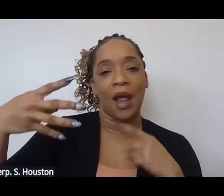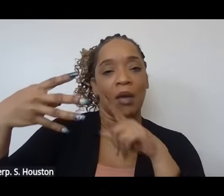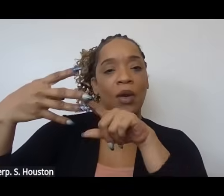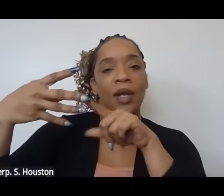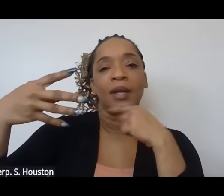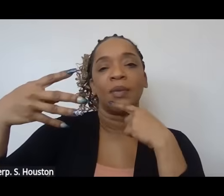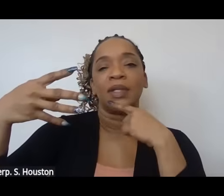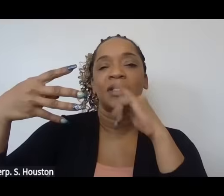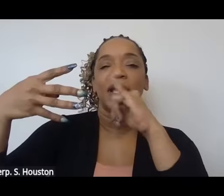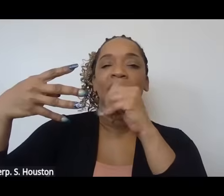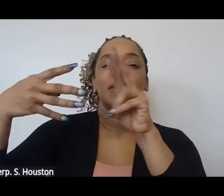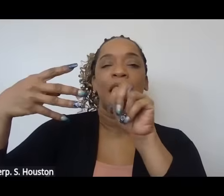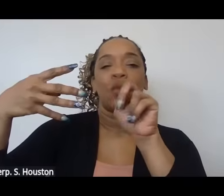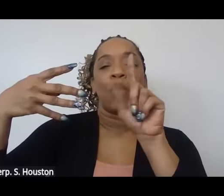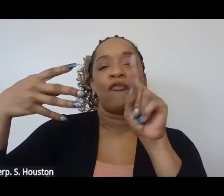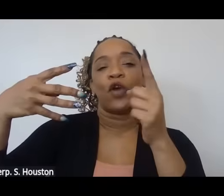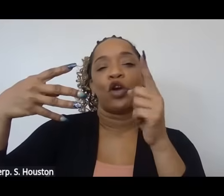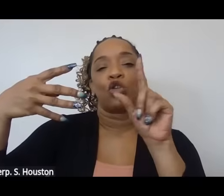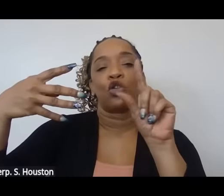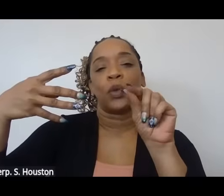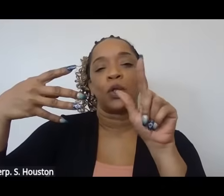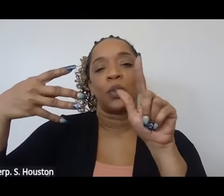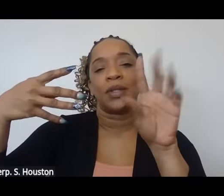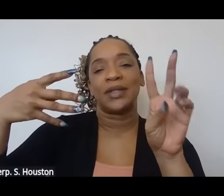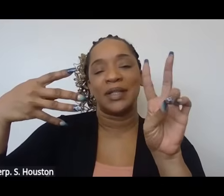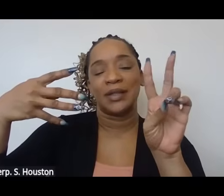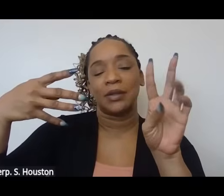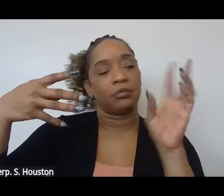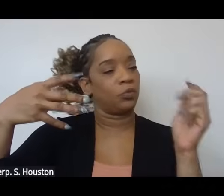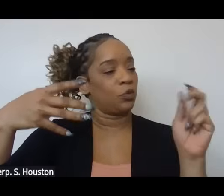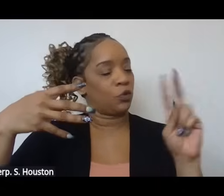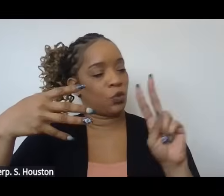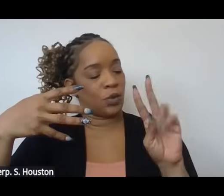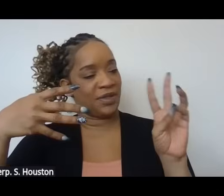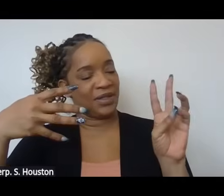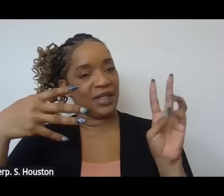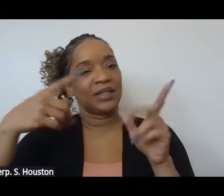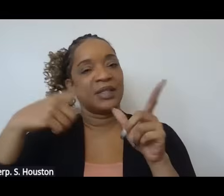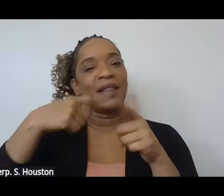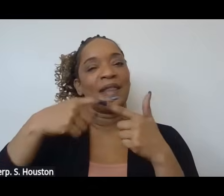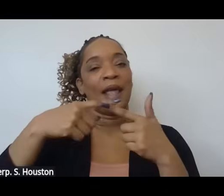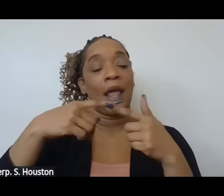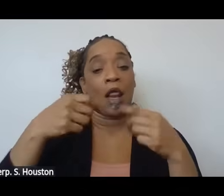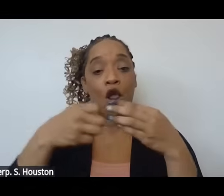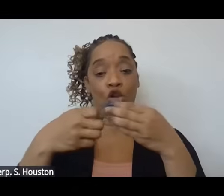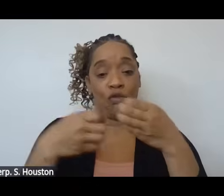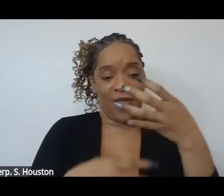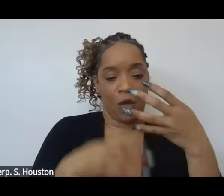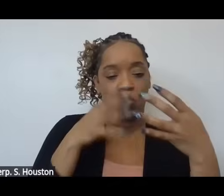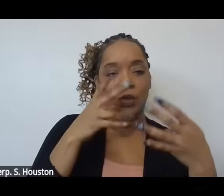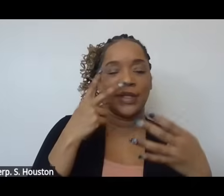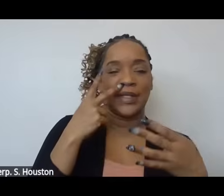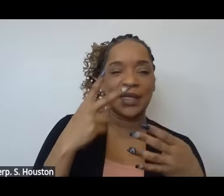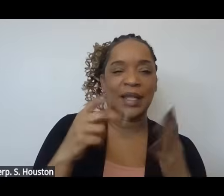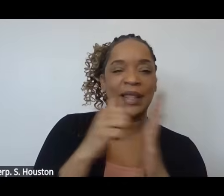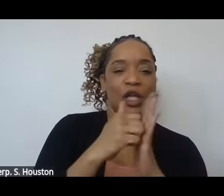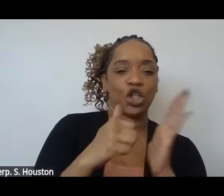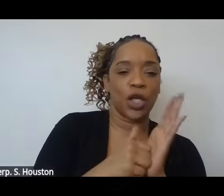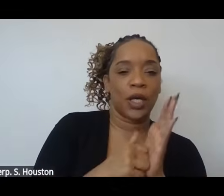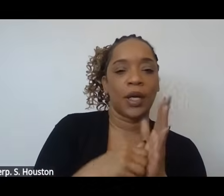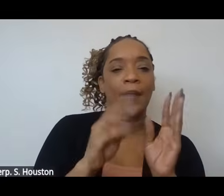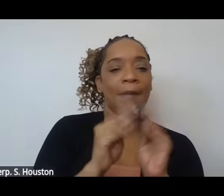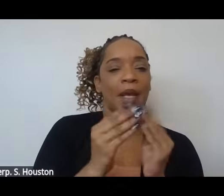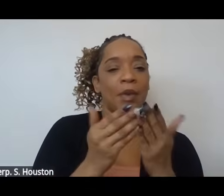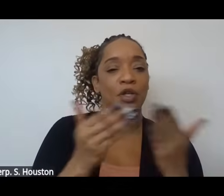January 1st, 2026, and then it would be a drop down. You'll have the agenda, you'll have any meeting materials that will be on there as well. Then it'll go to the February,